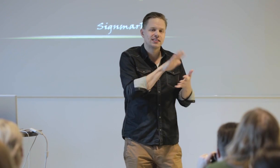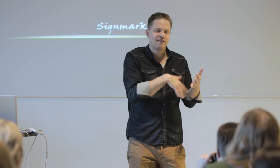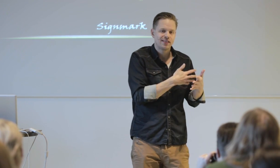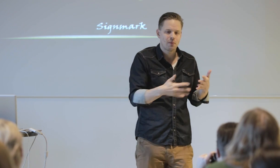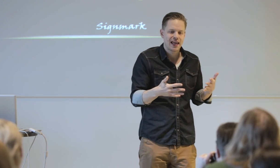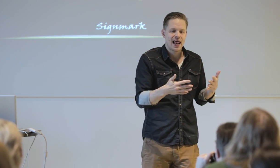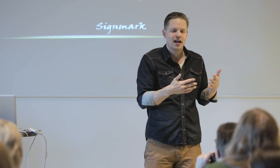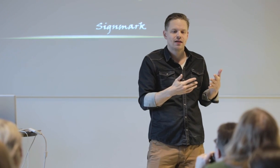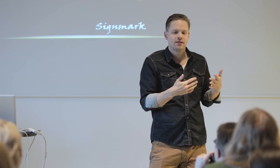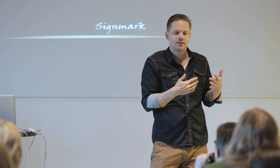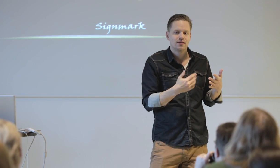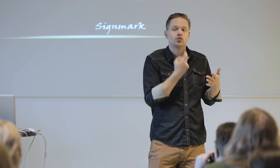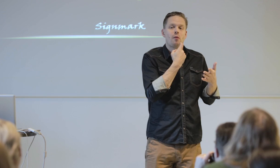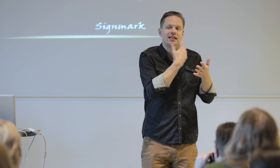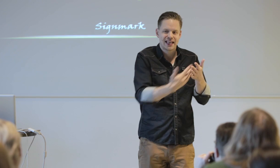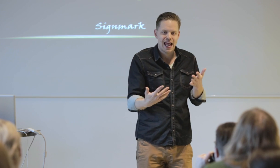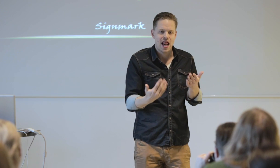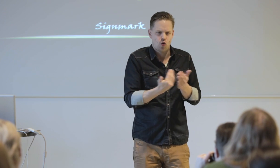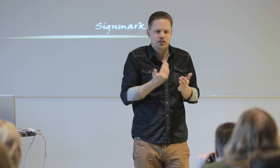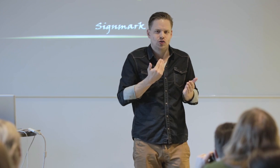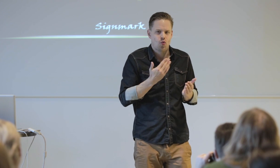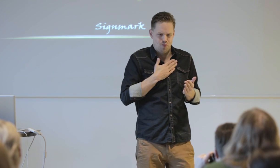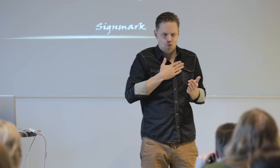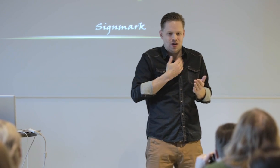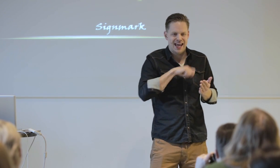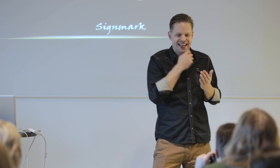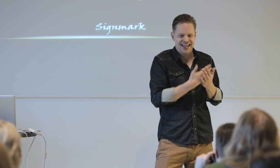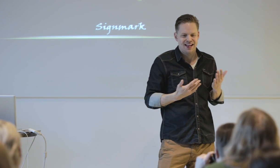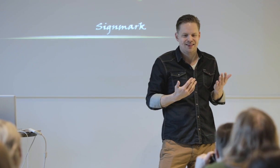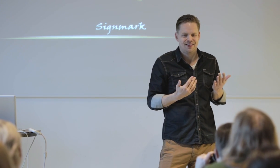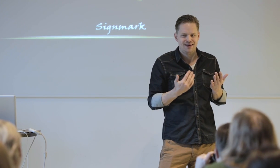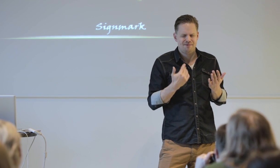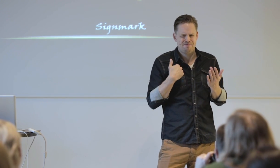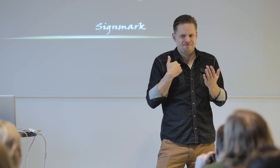I wanted to start in Finnish sign language and in Finnish language because that's my native language.